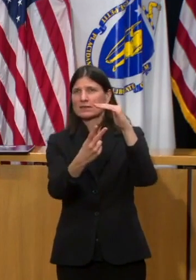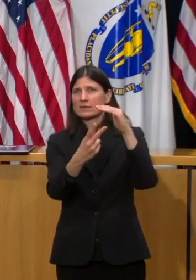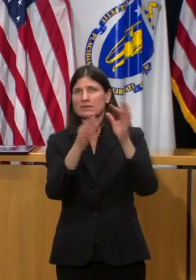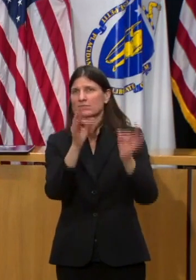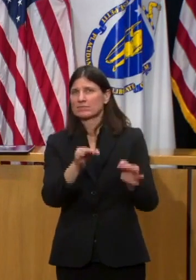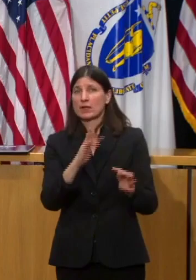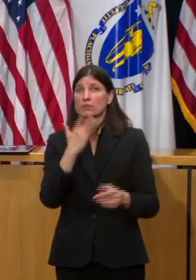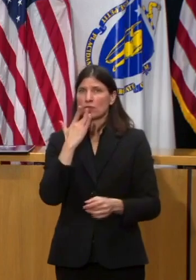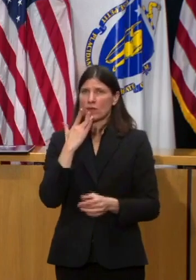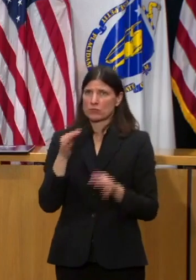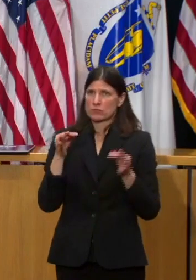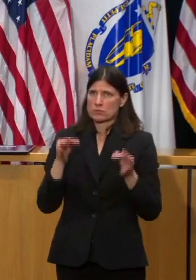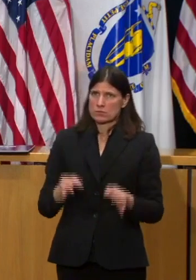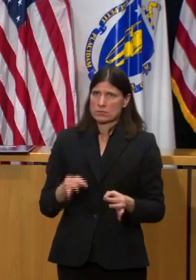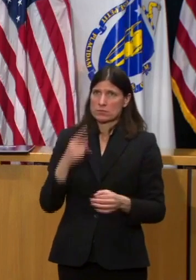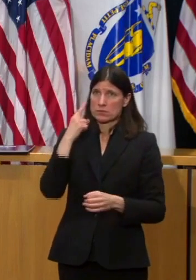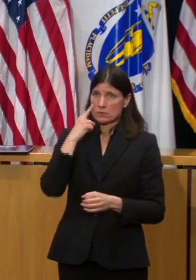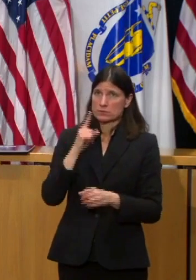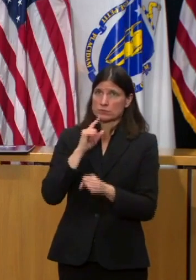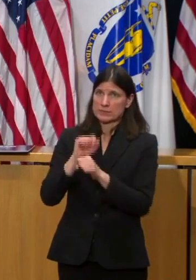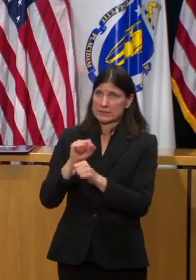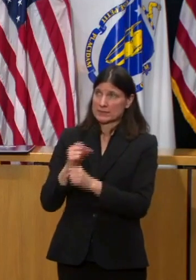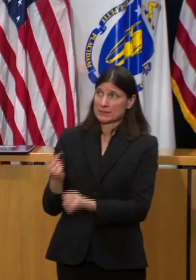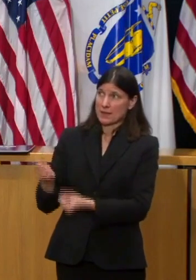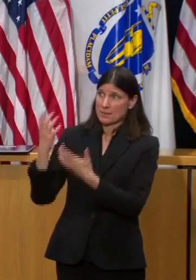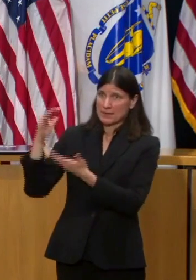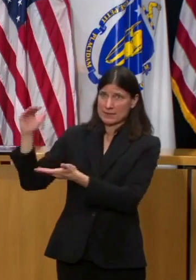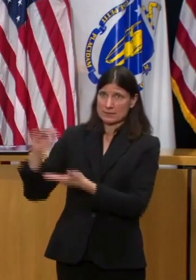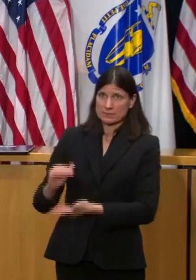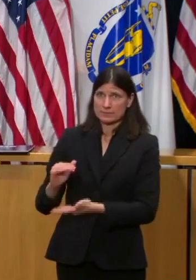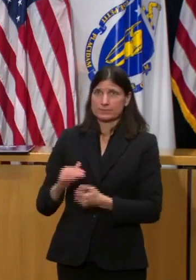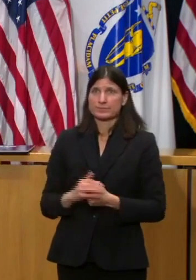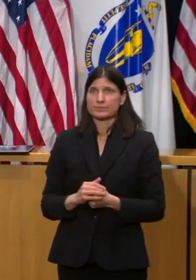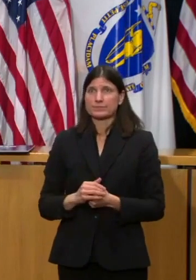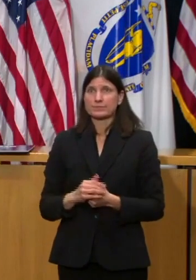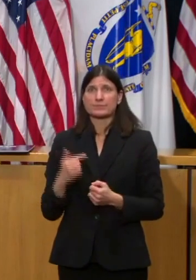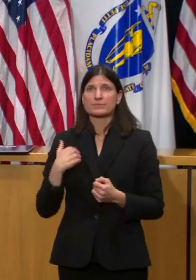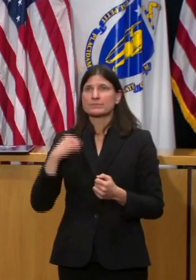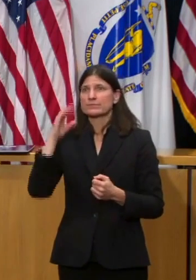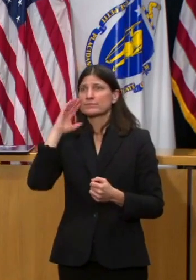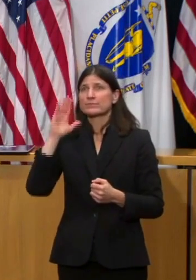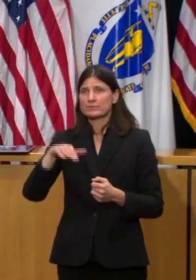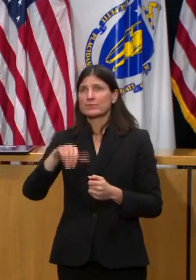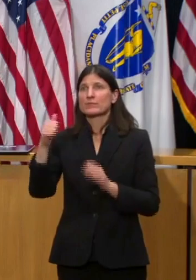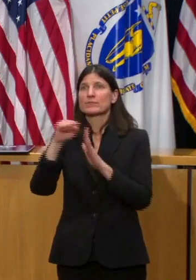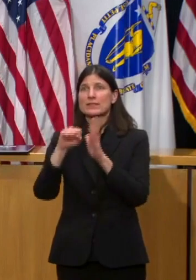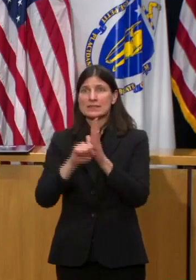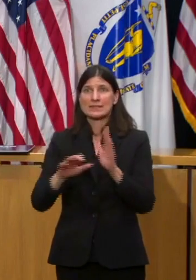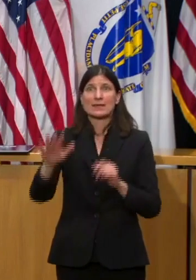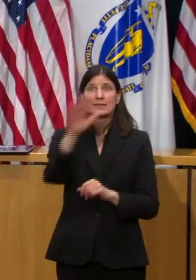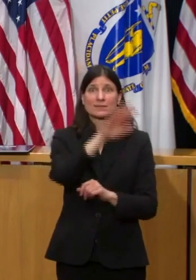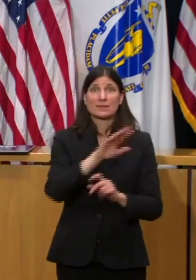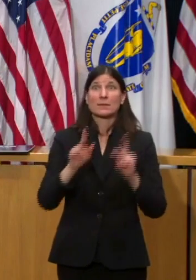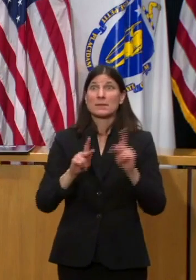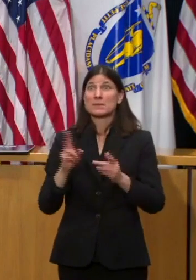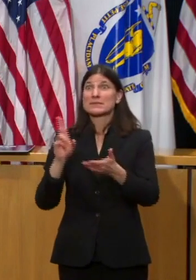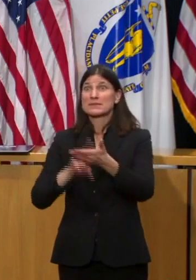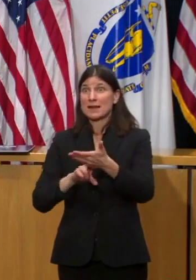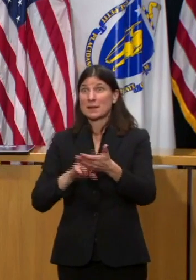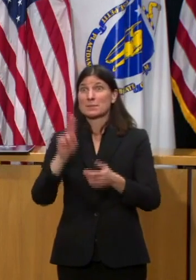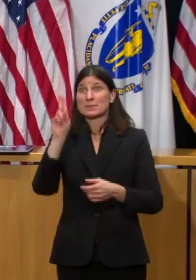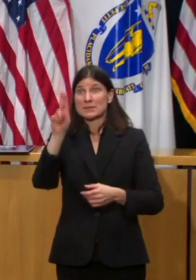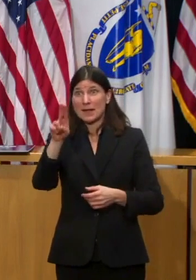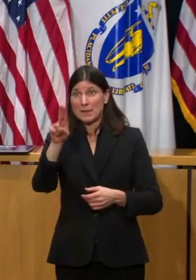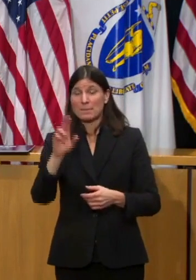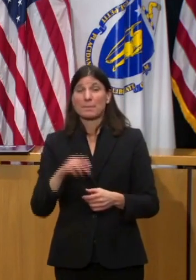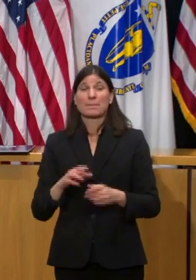here, is end up with people booking appointments. I mean, this happened in a lot of other states where people booked appointments and then they got told either the day before or